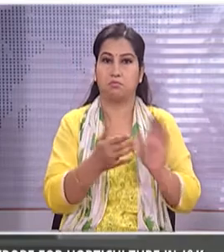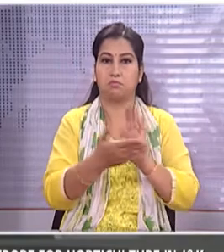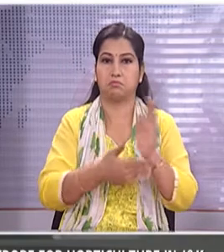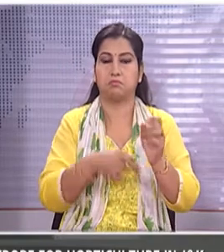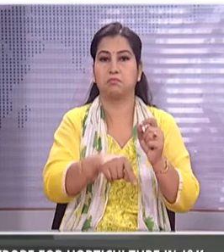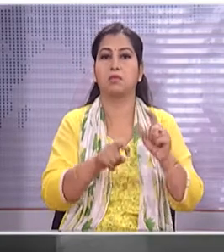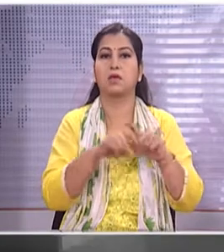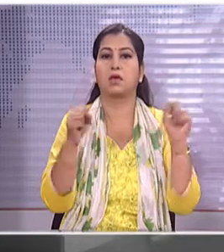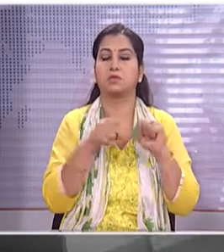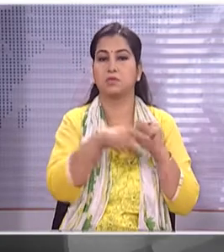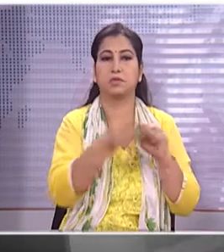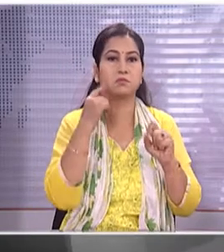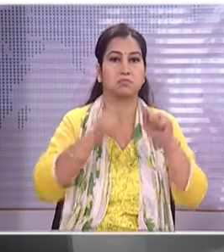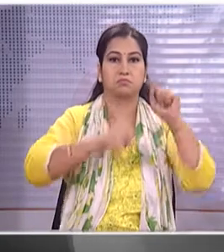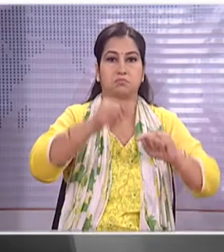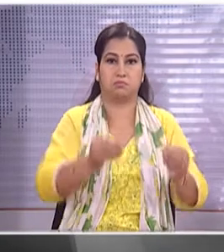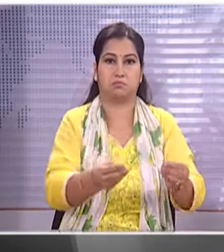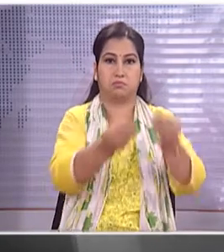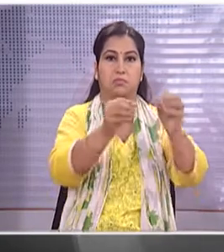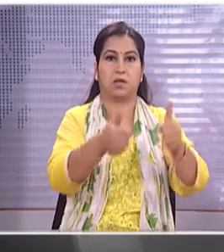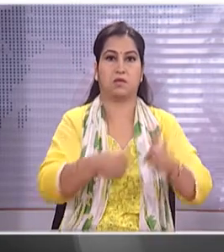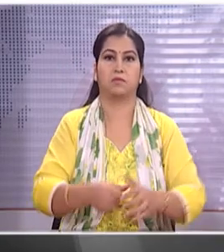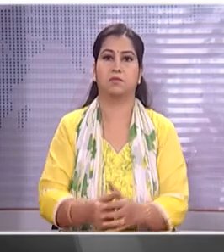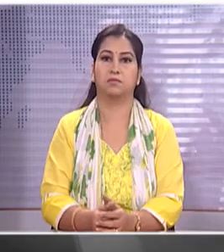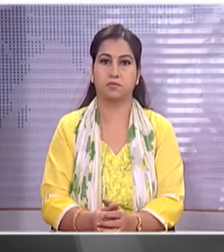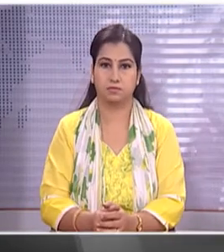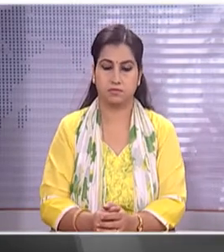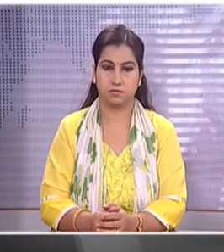the mainstay of Kashmir's economy.